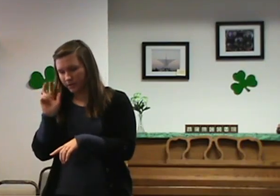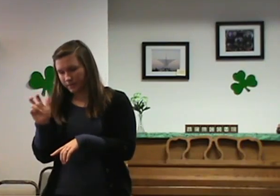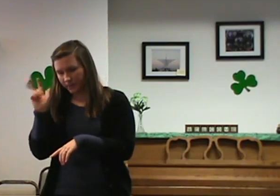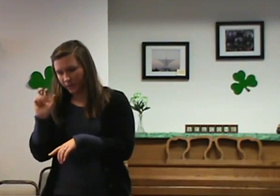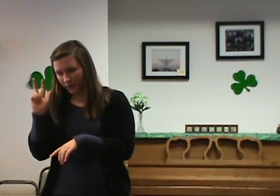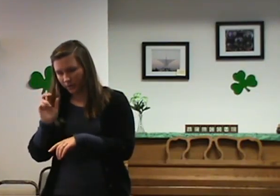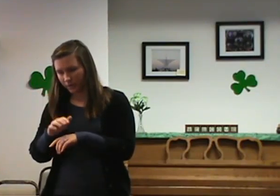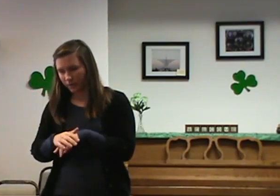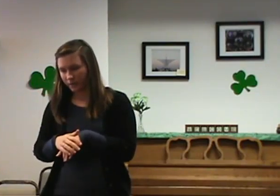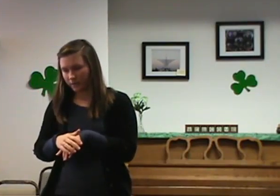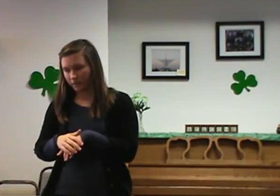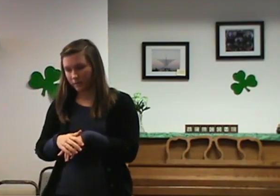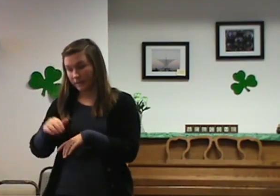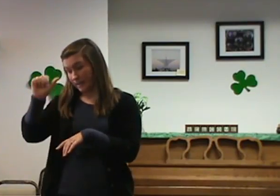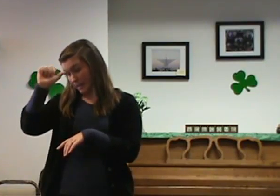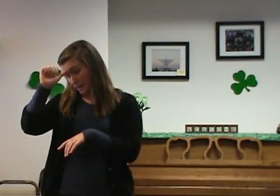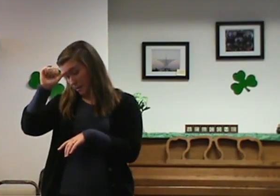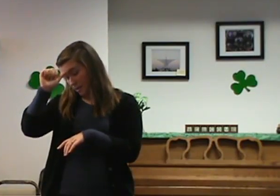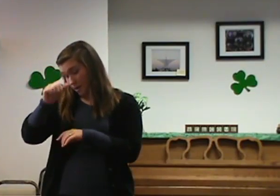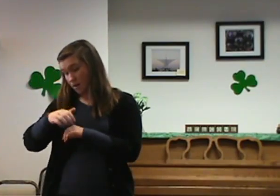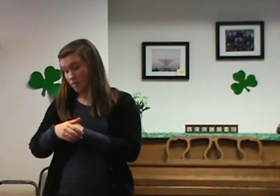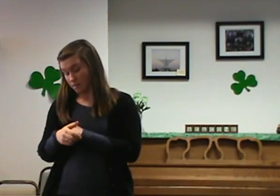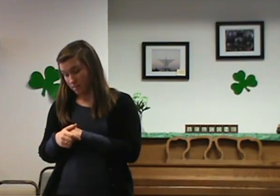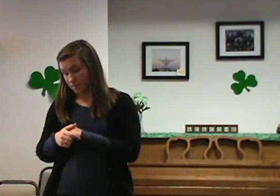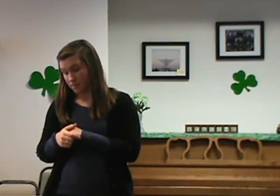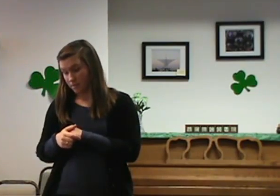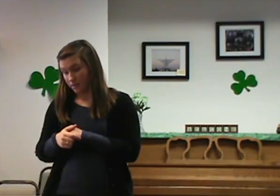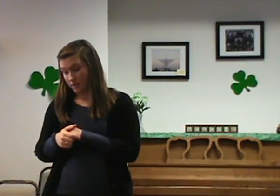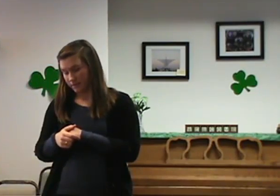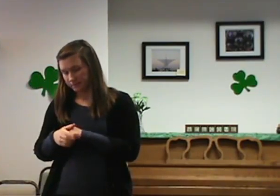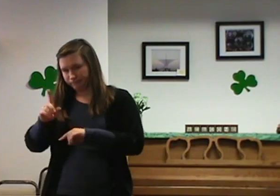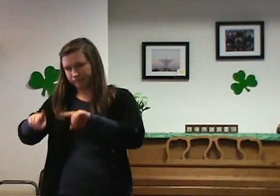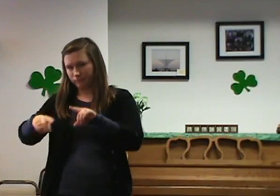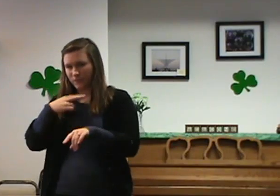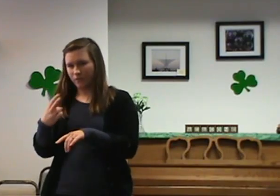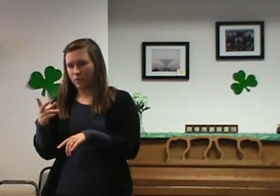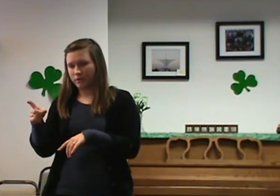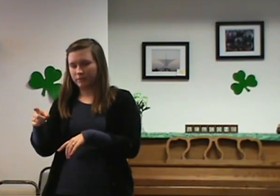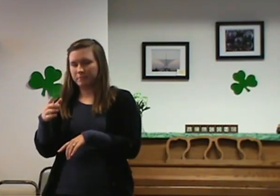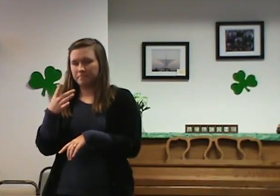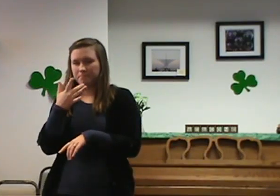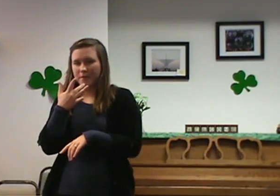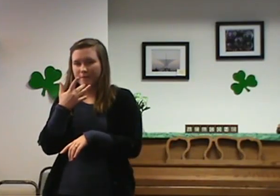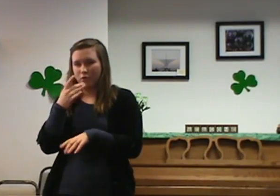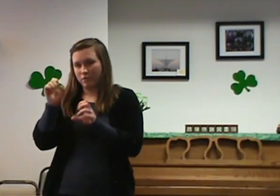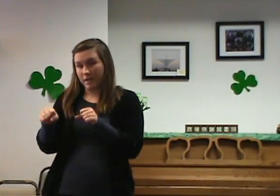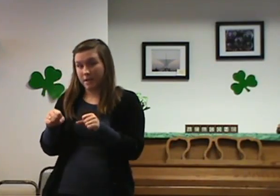Sangeeta, India. Okay, so you, and then you would just, whichever one you wanted, you would then just,